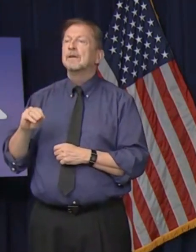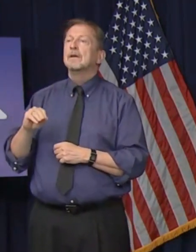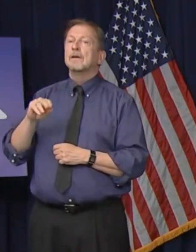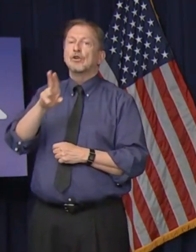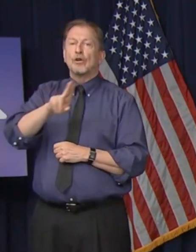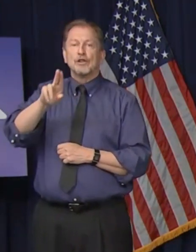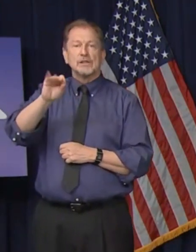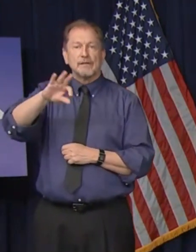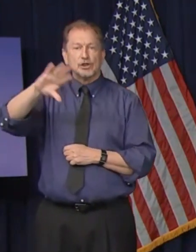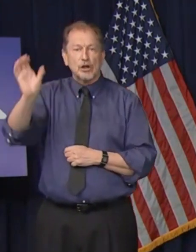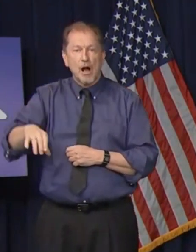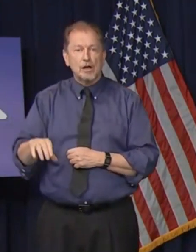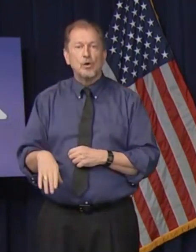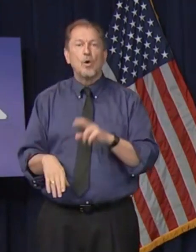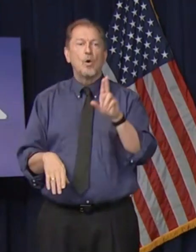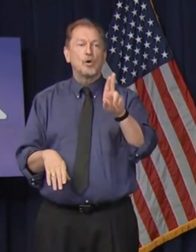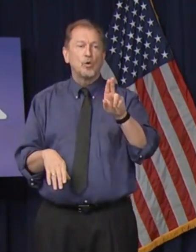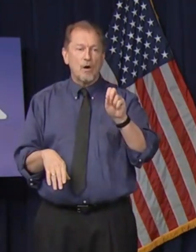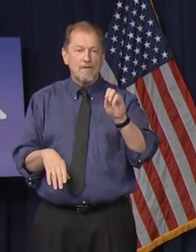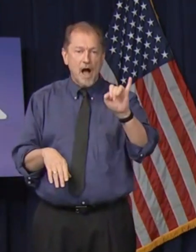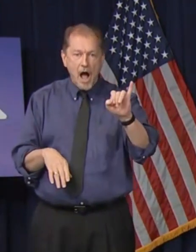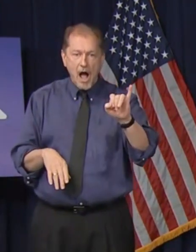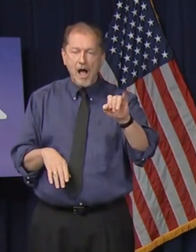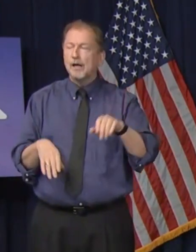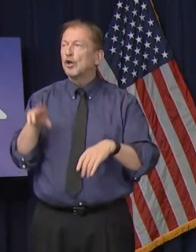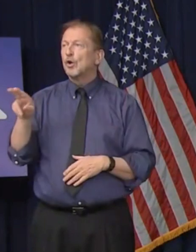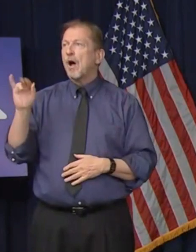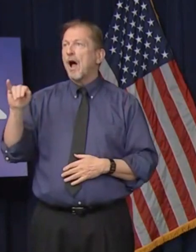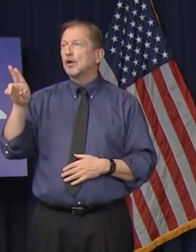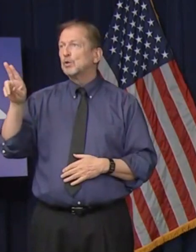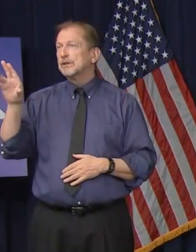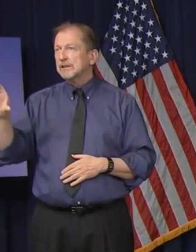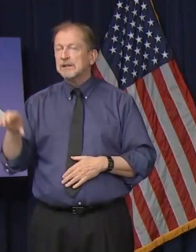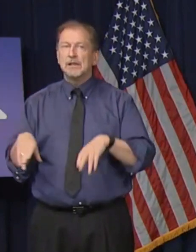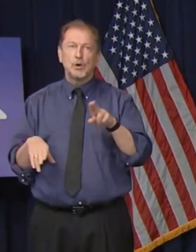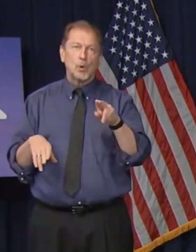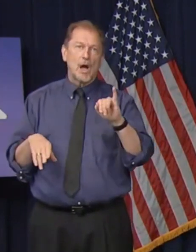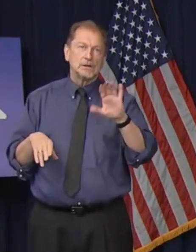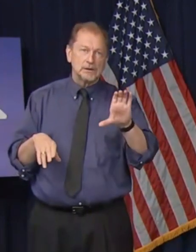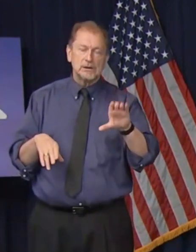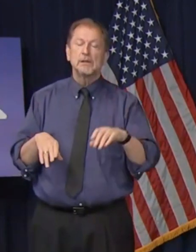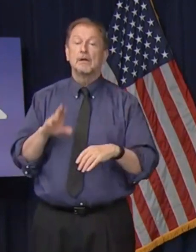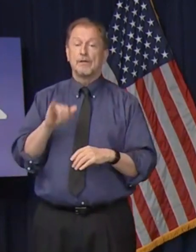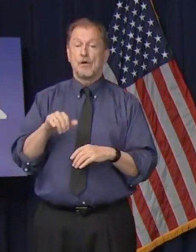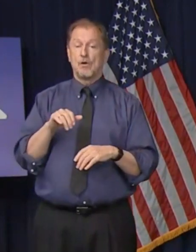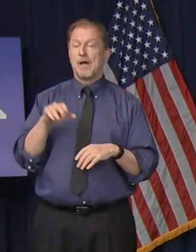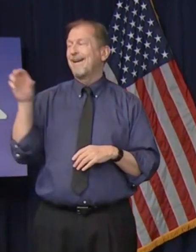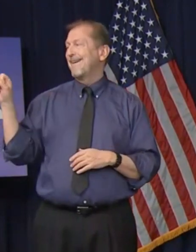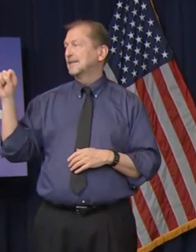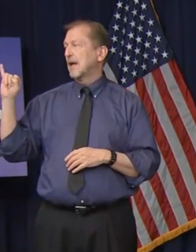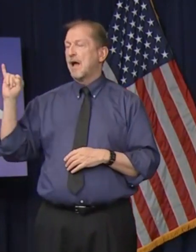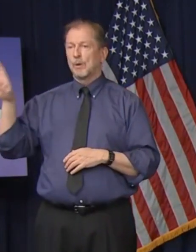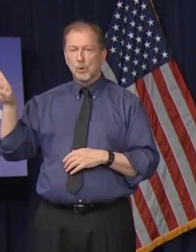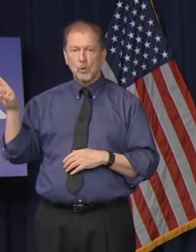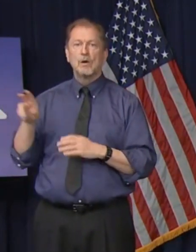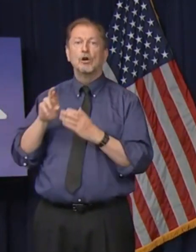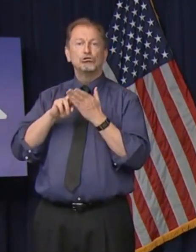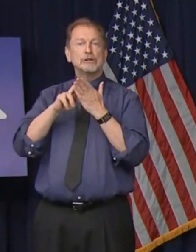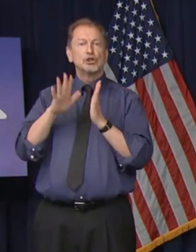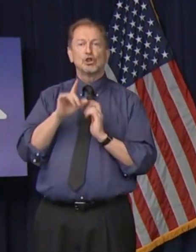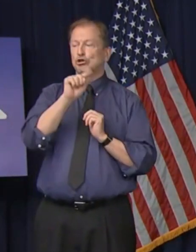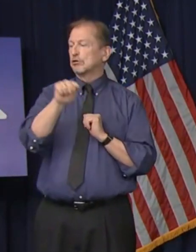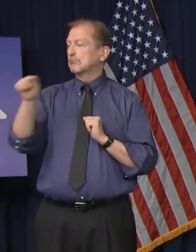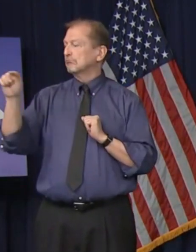C, U of I, UIUC rather, UIC. These are SIU, examples of